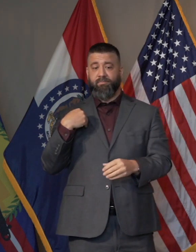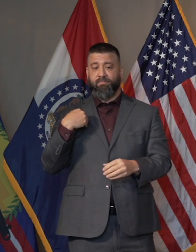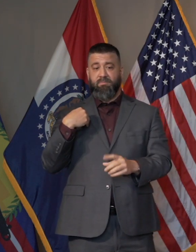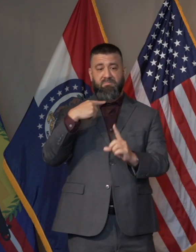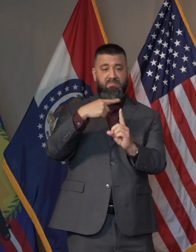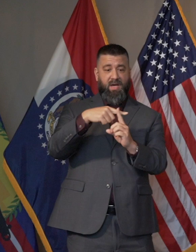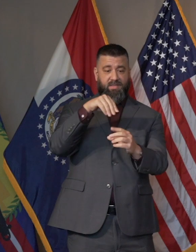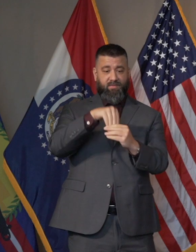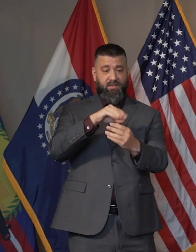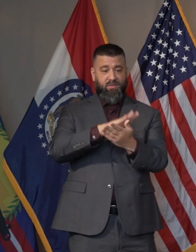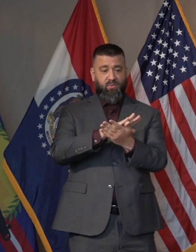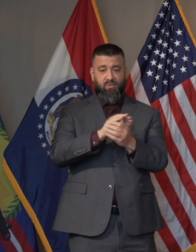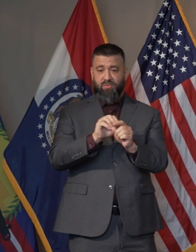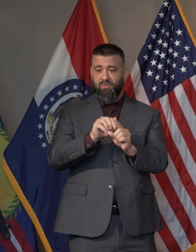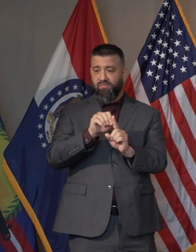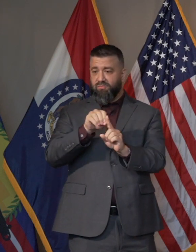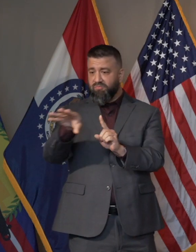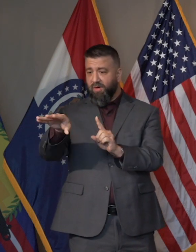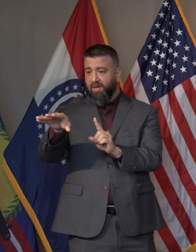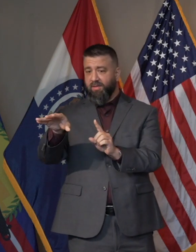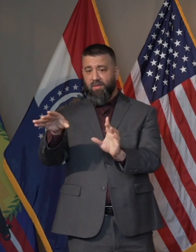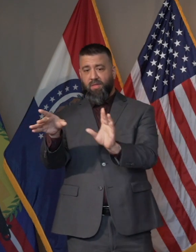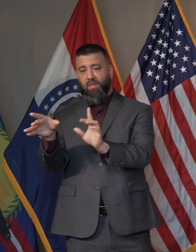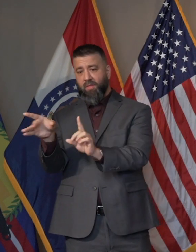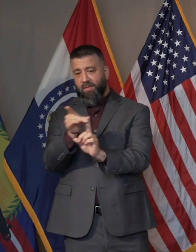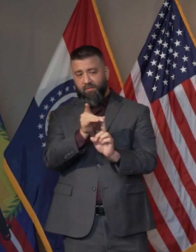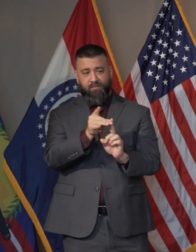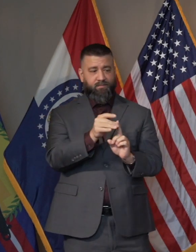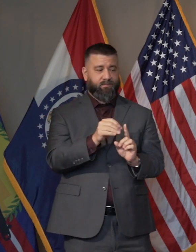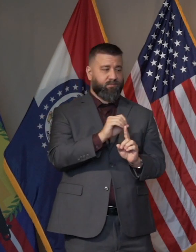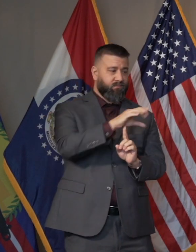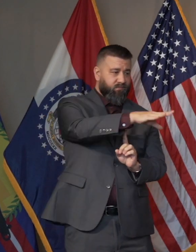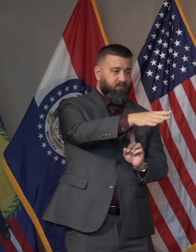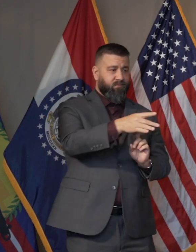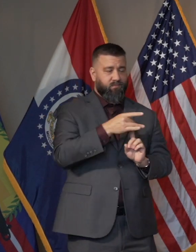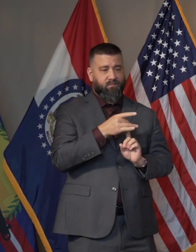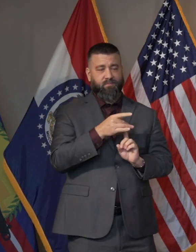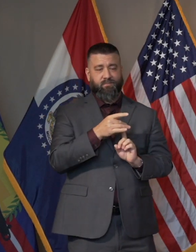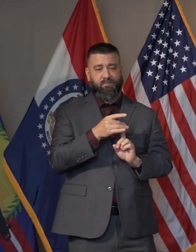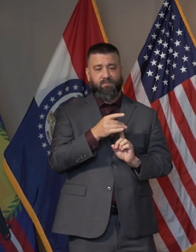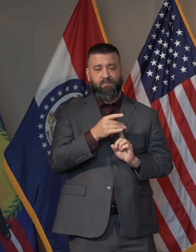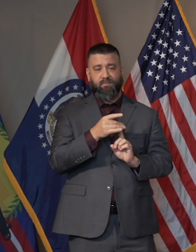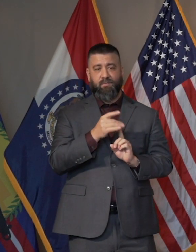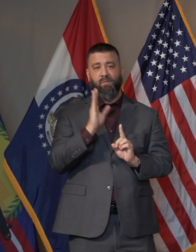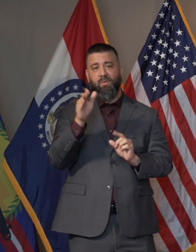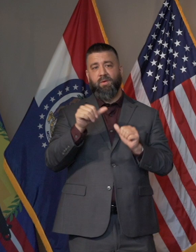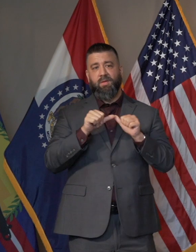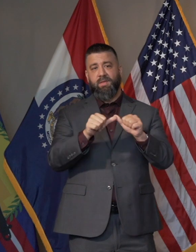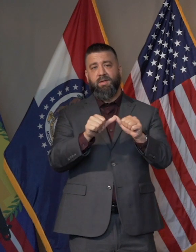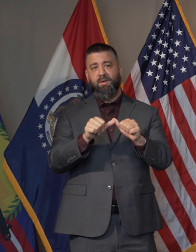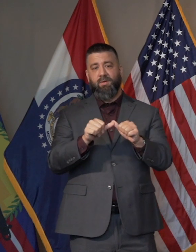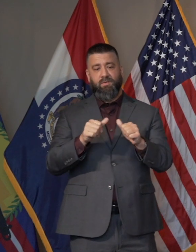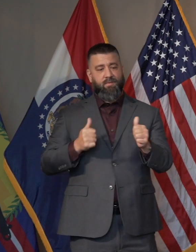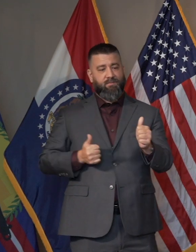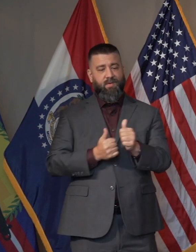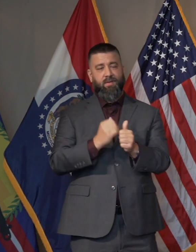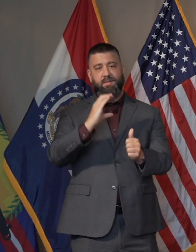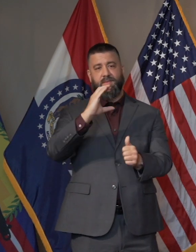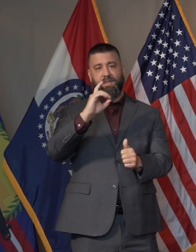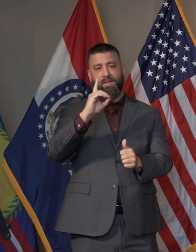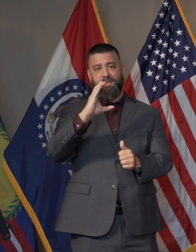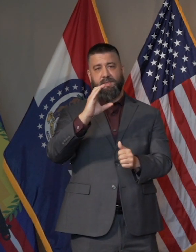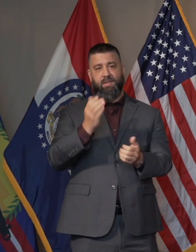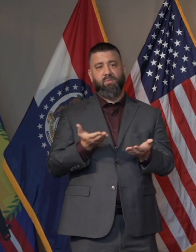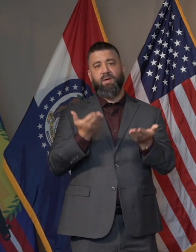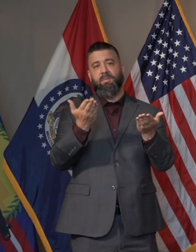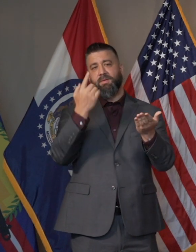student-to-student transmission, we have teacher-to-student, student-to-teacher transmission, and we are going to continue to follow the CDC recommendations at this